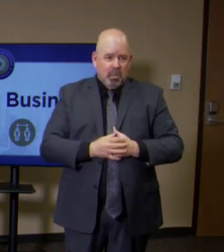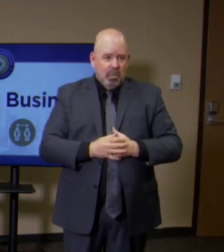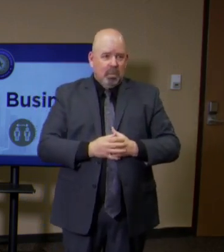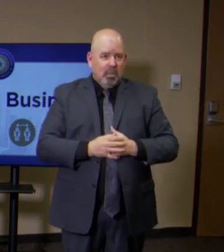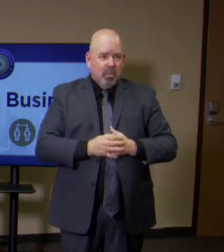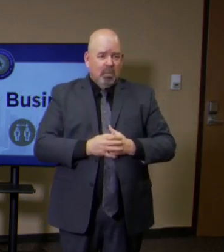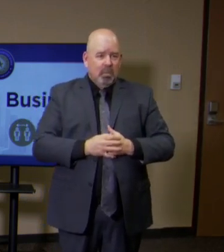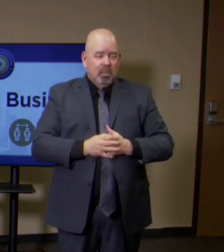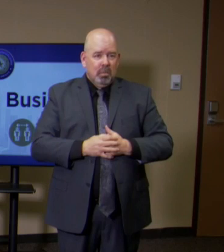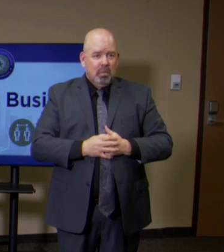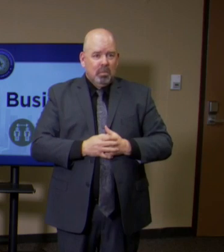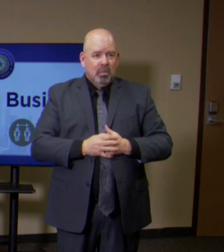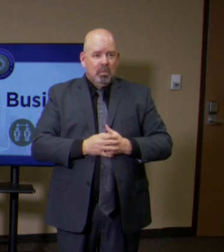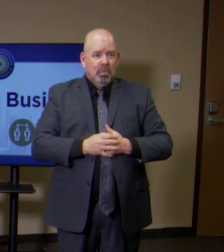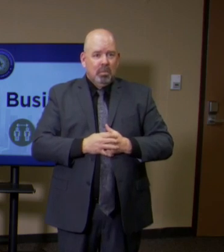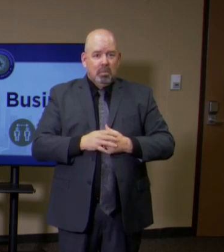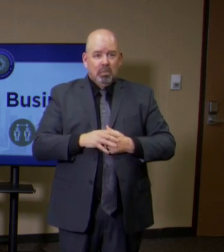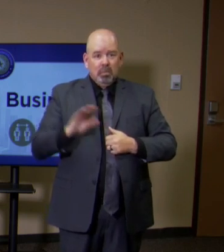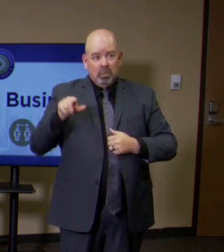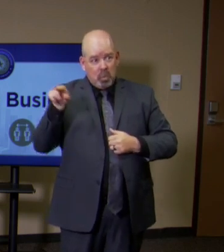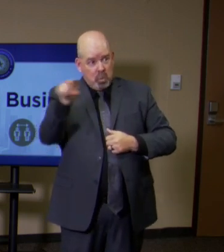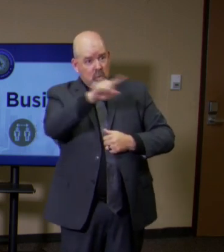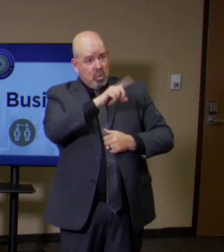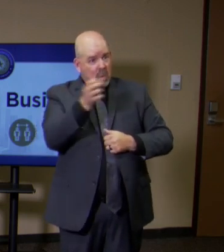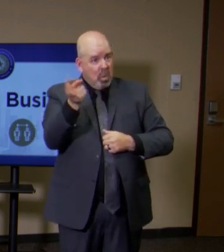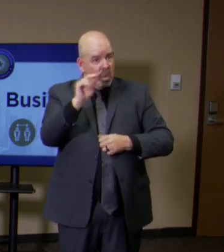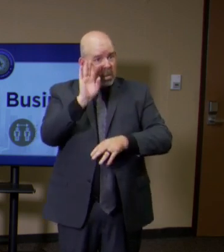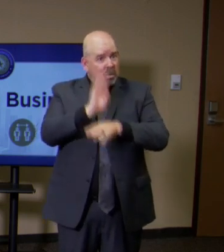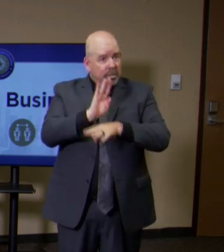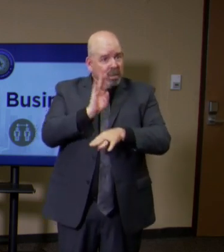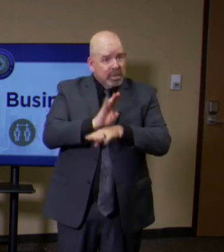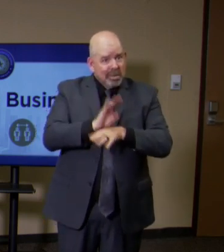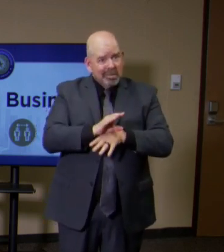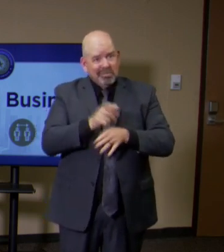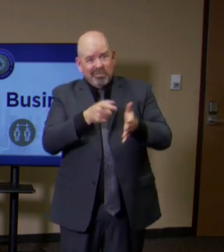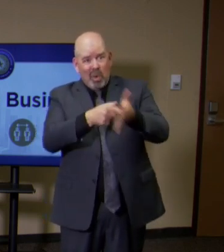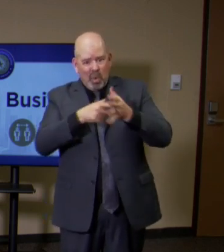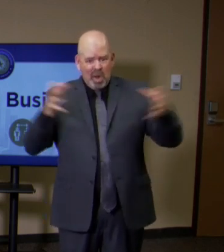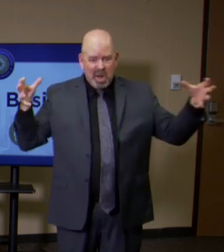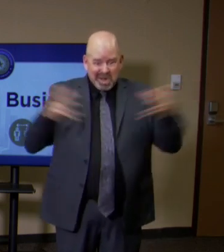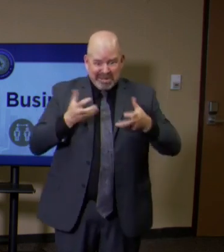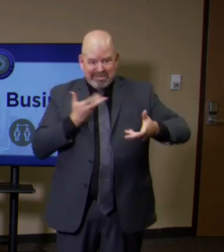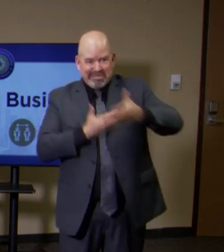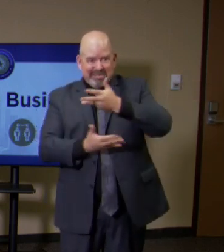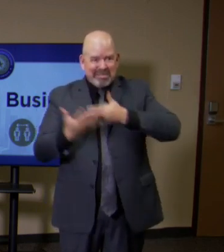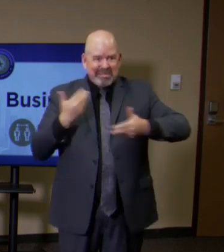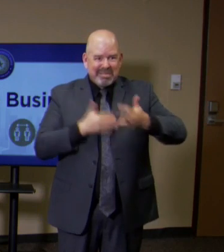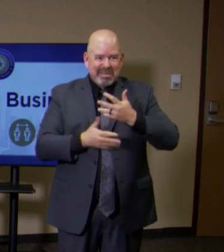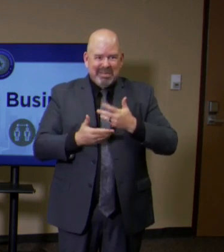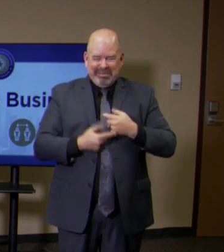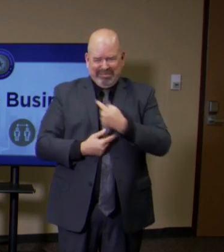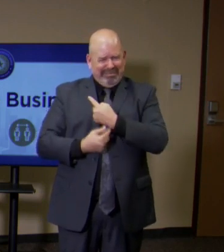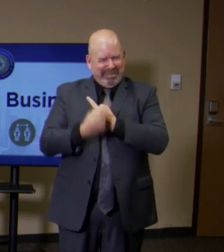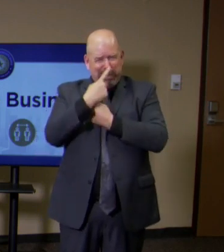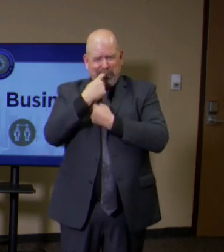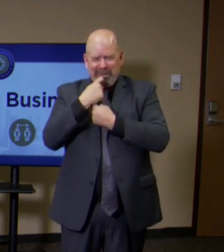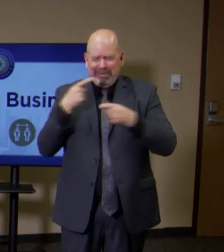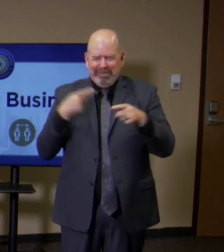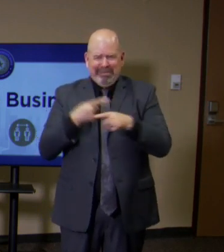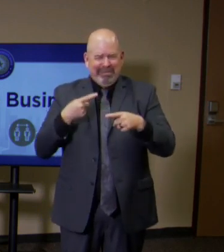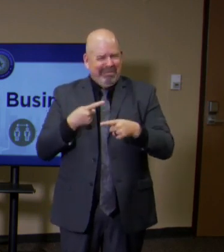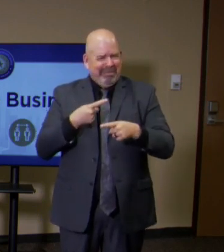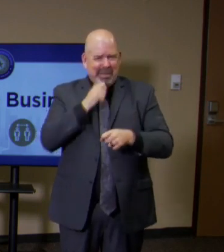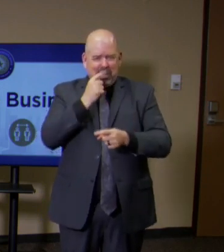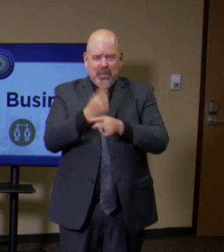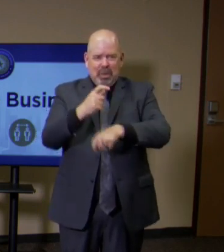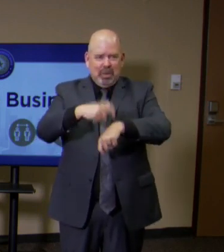getting large groups of people together, then you're probably not in the red color zone, so you wouldn't have one. When we get to that place on